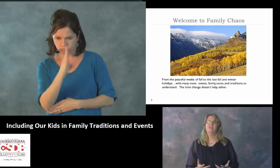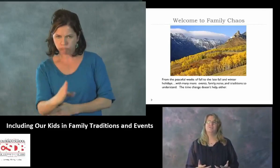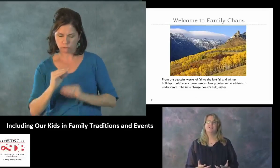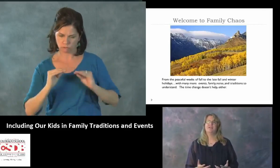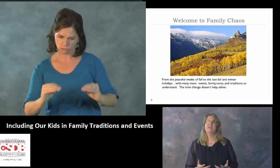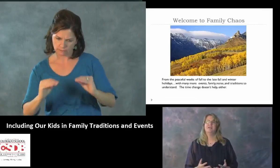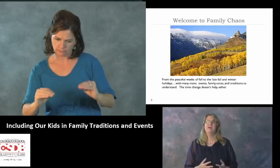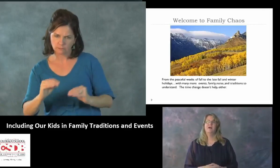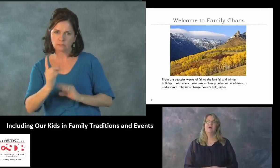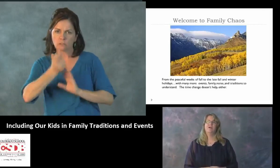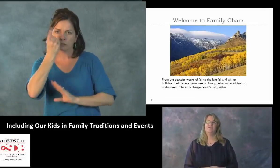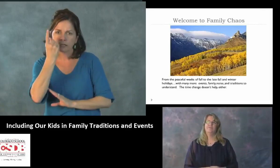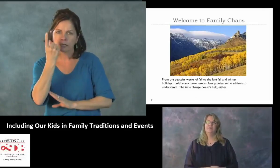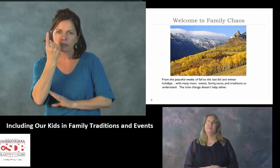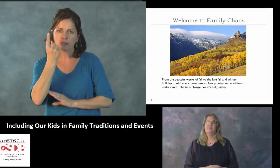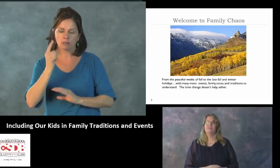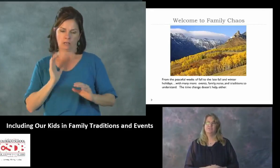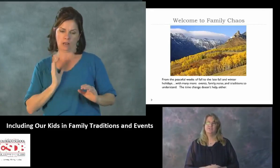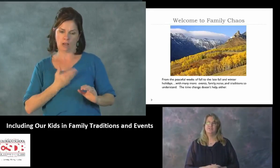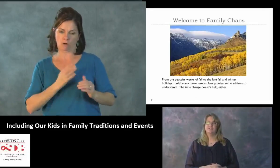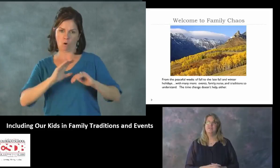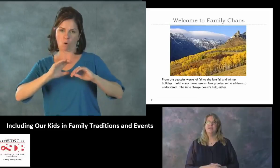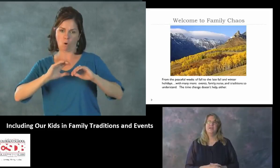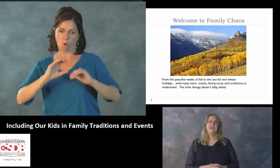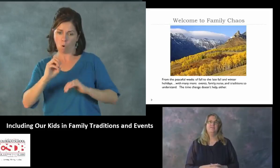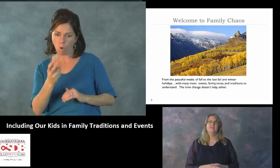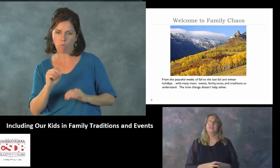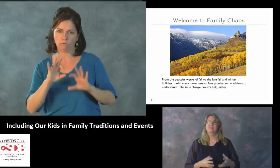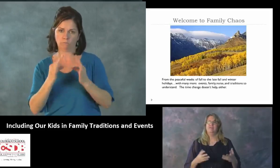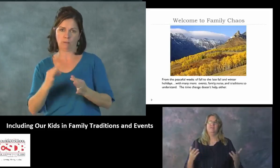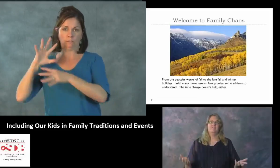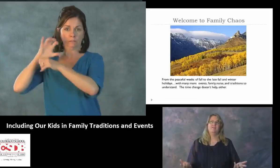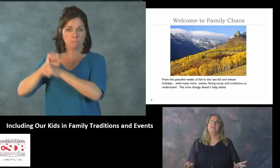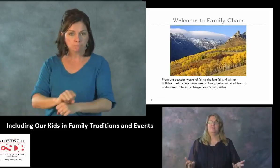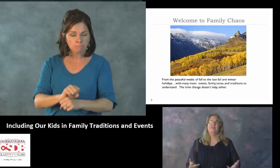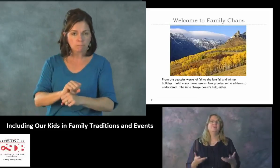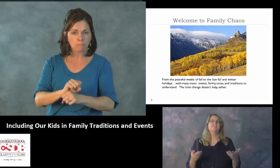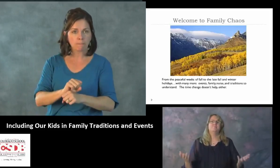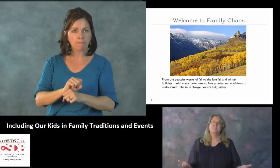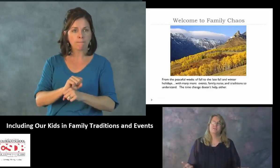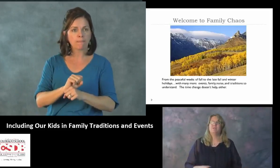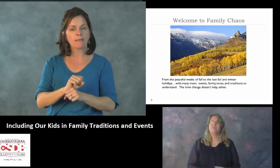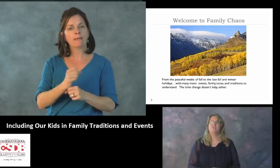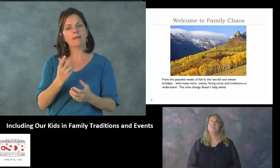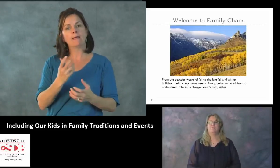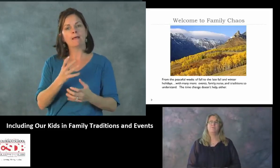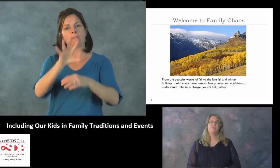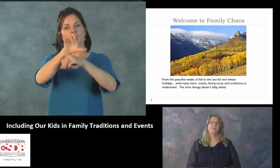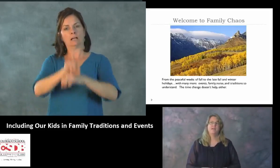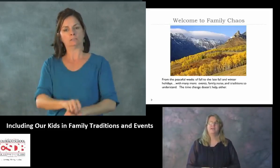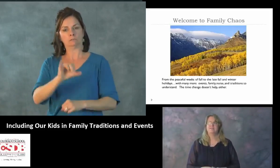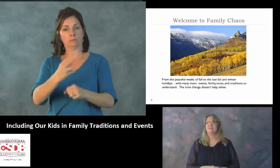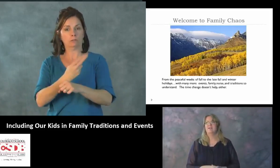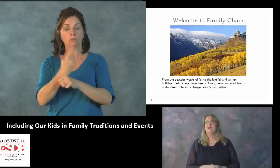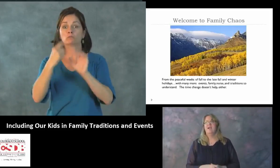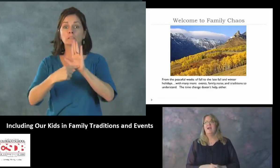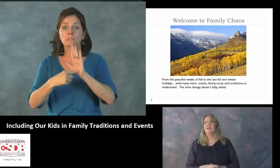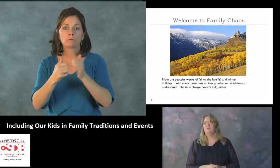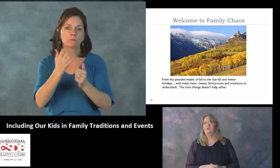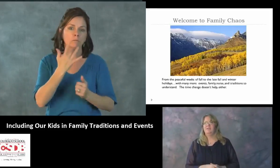in understanding our own family traditions and the customs that we use with birthdays